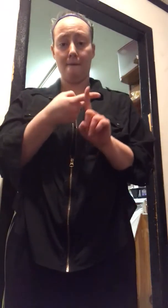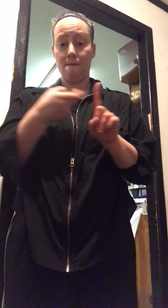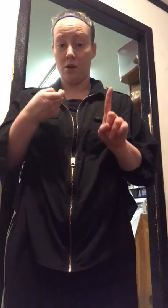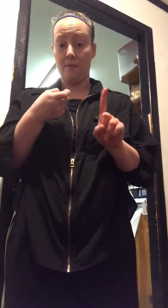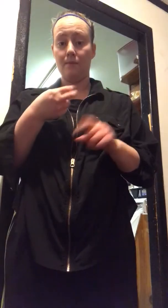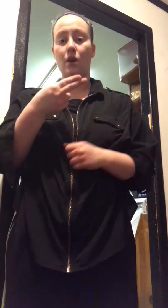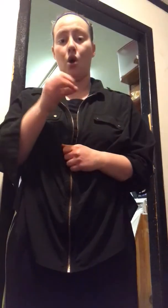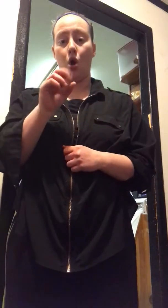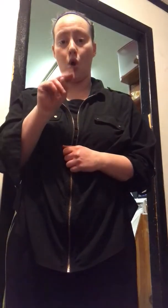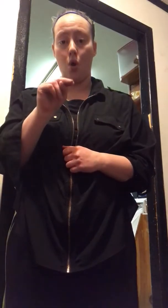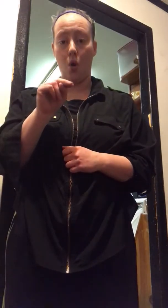homeostasis.